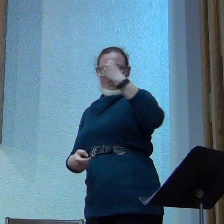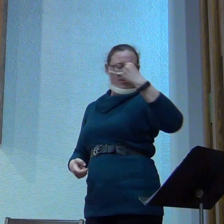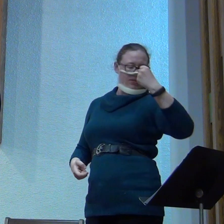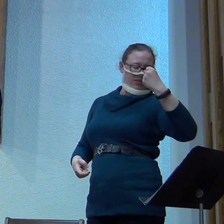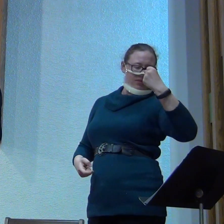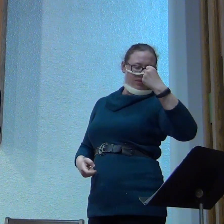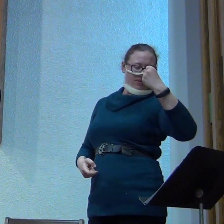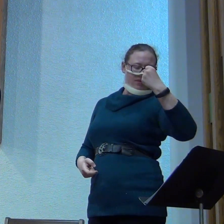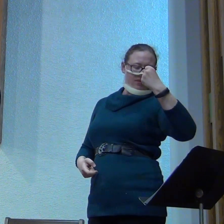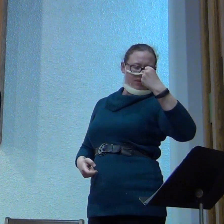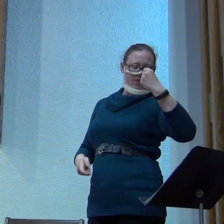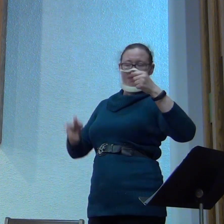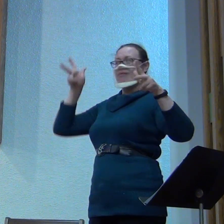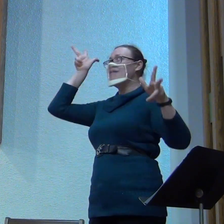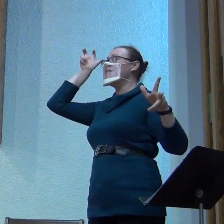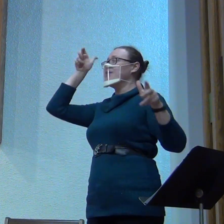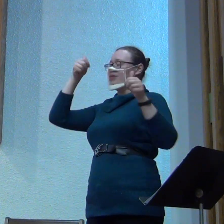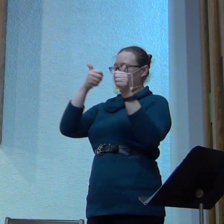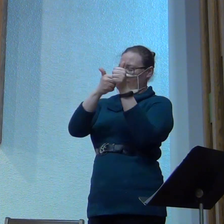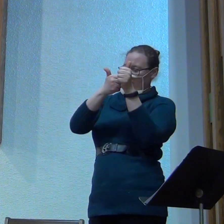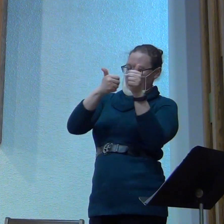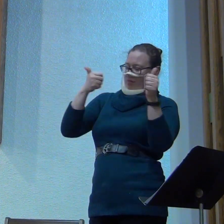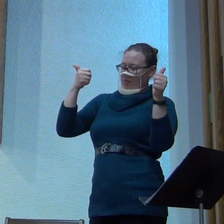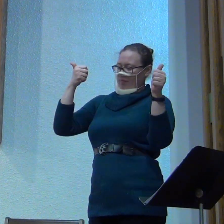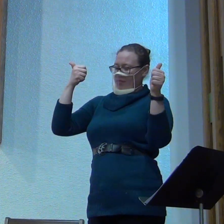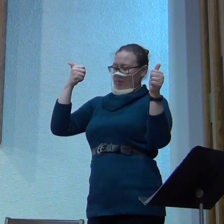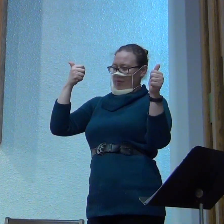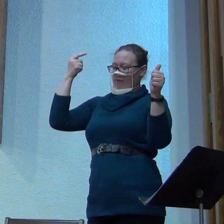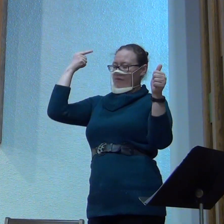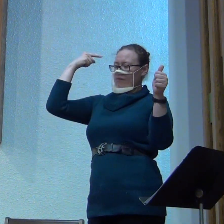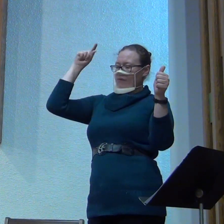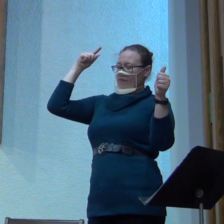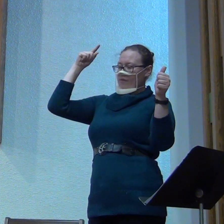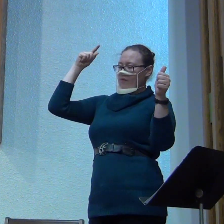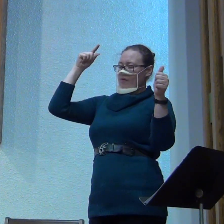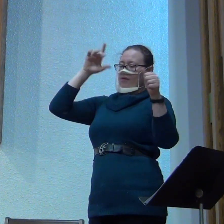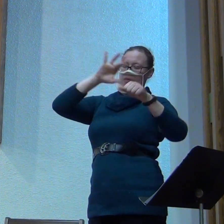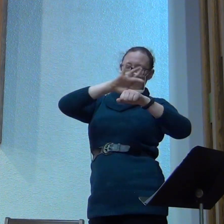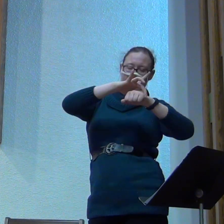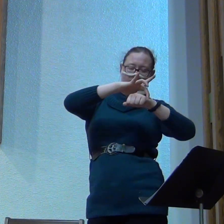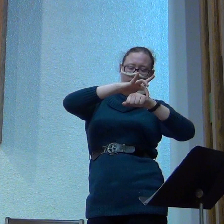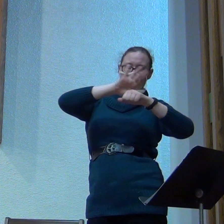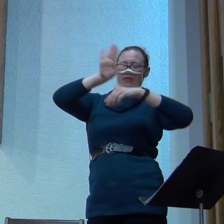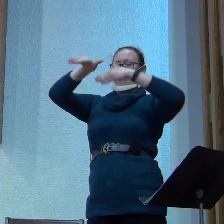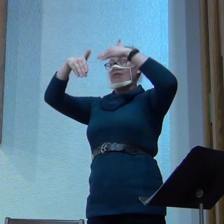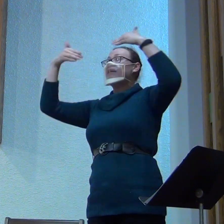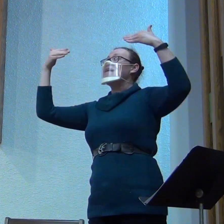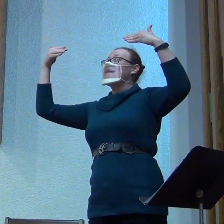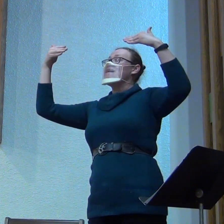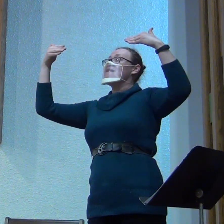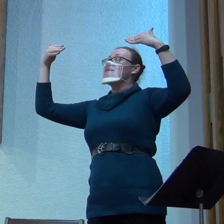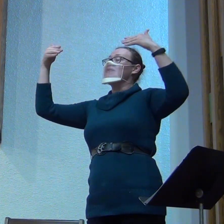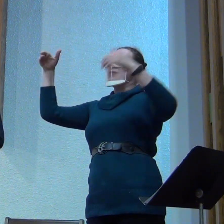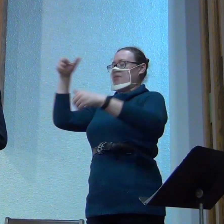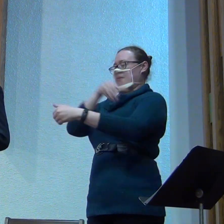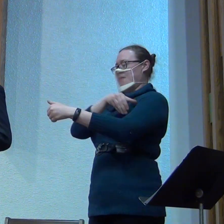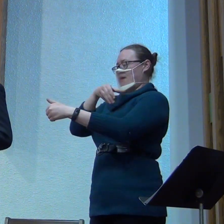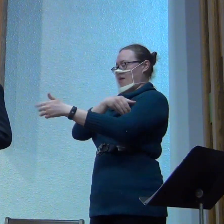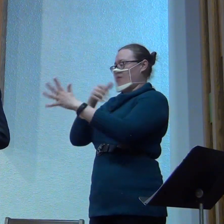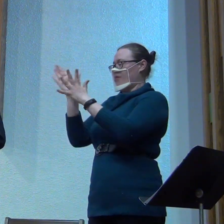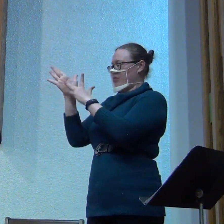temptation, but deliver us from evil. For thine is the kingdom, and the